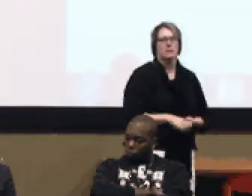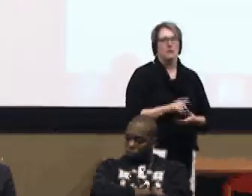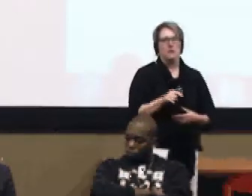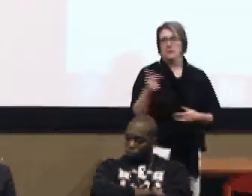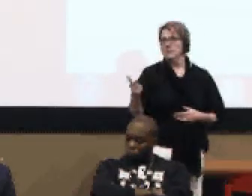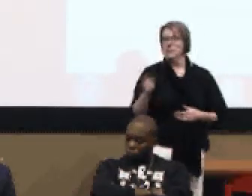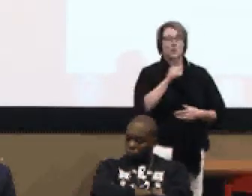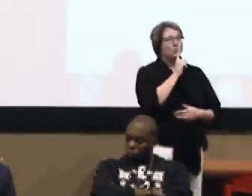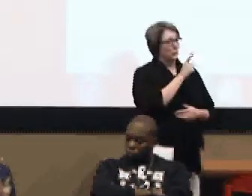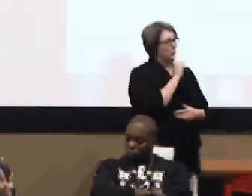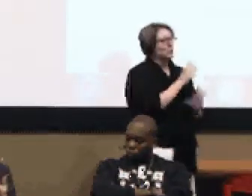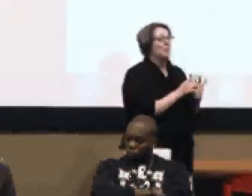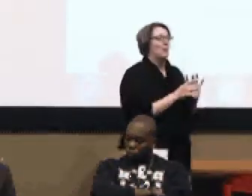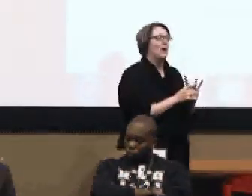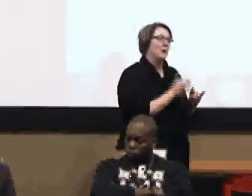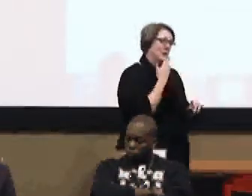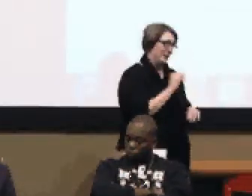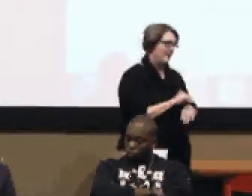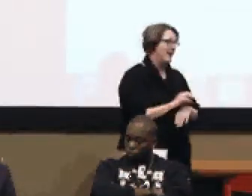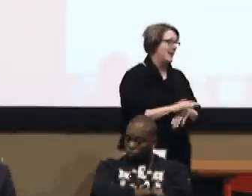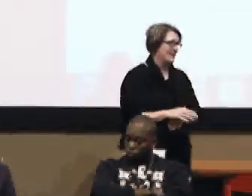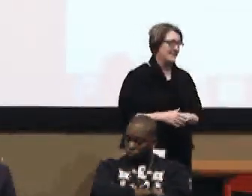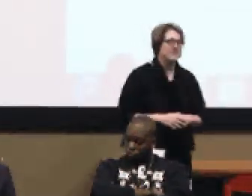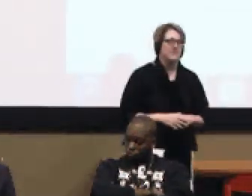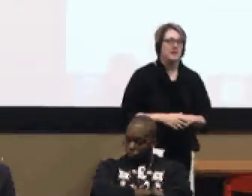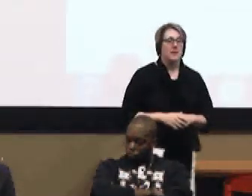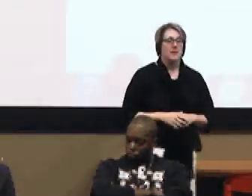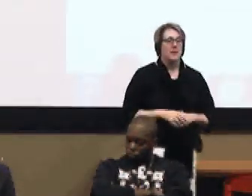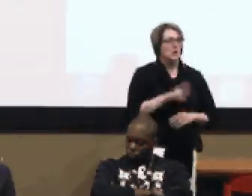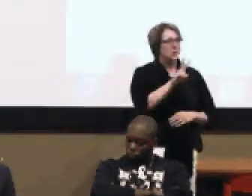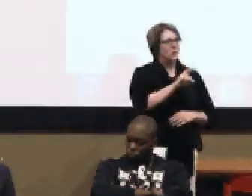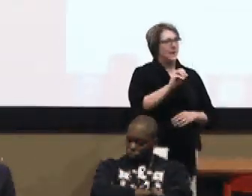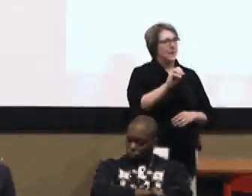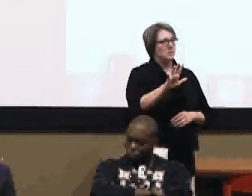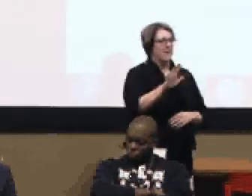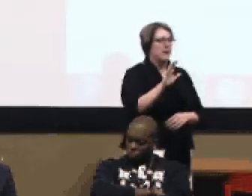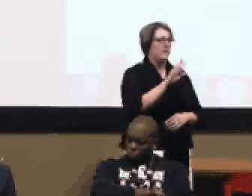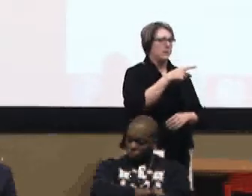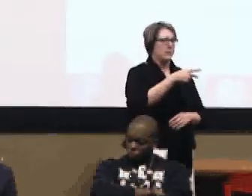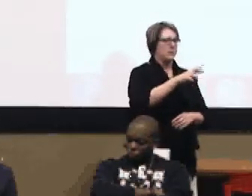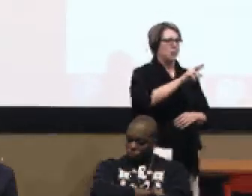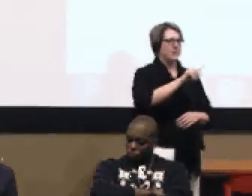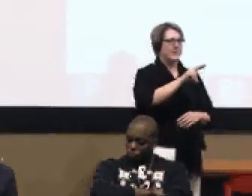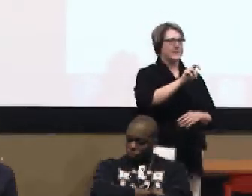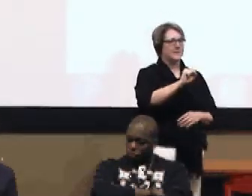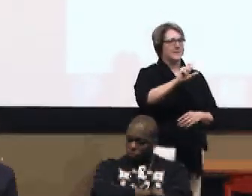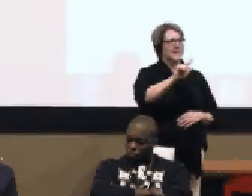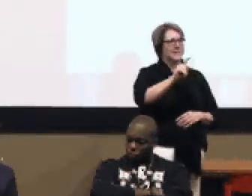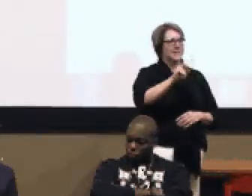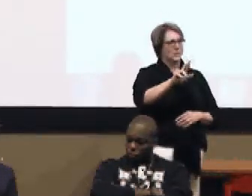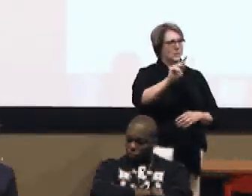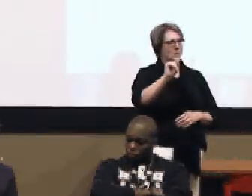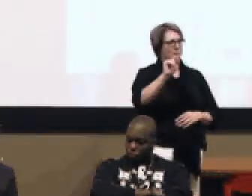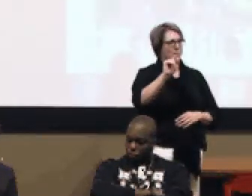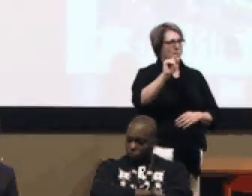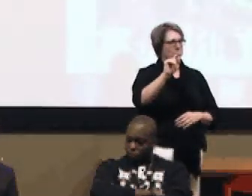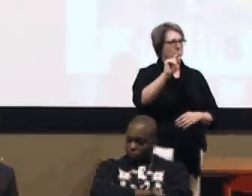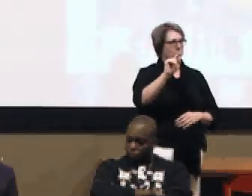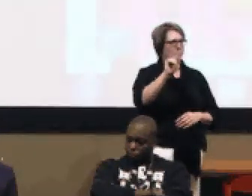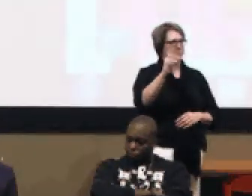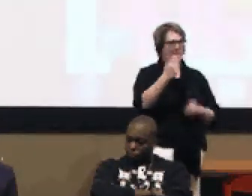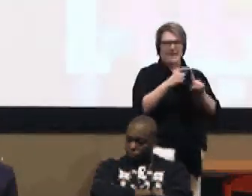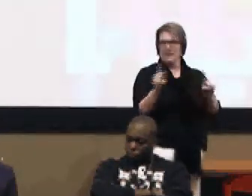It's all very true. Very good advice. So in 2005, I started Princess LaserTron when I was in college because, like a